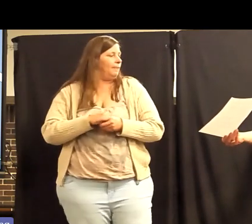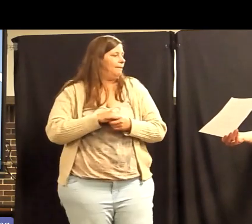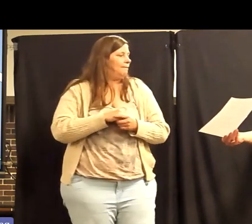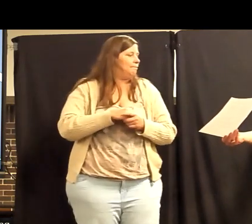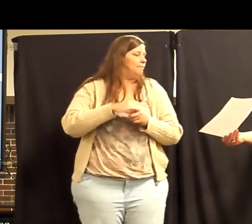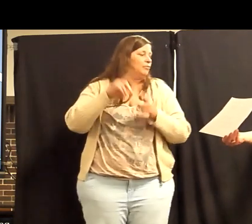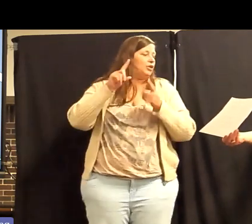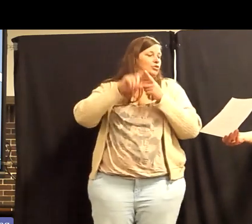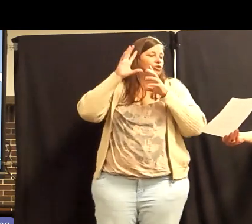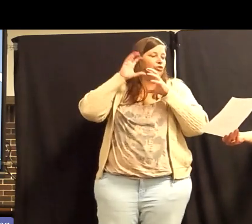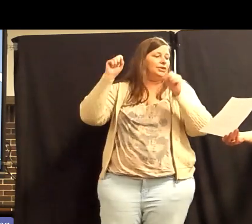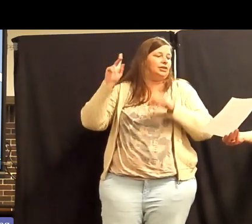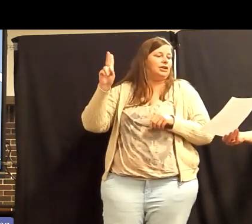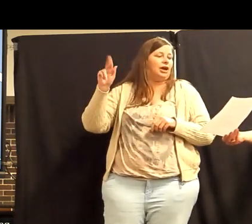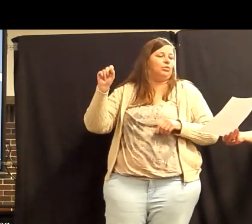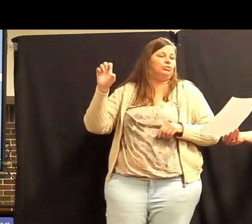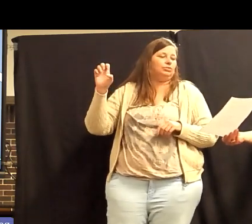unnoticed.